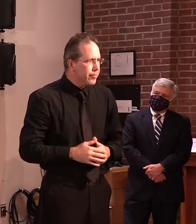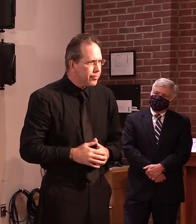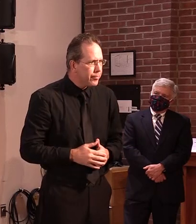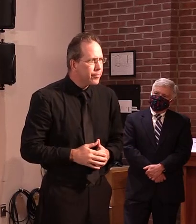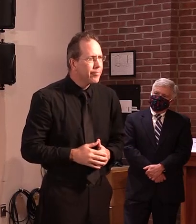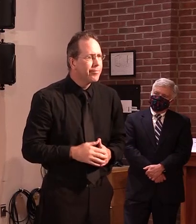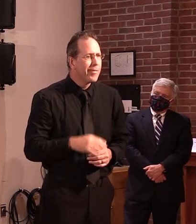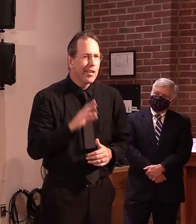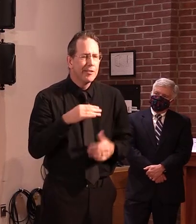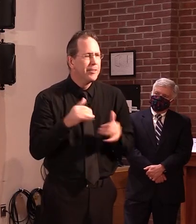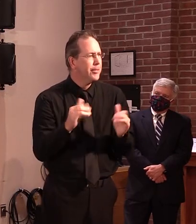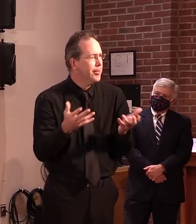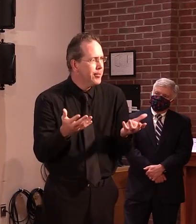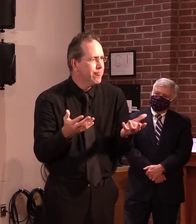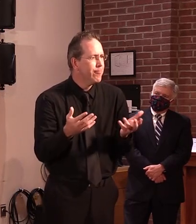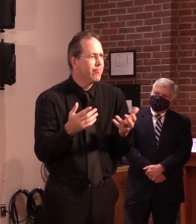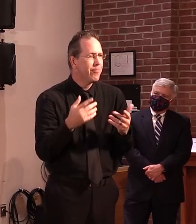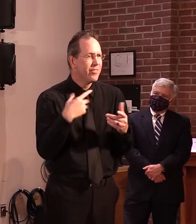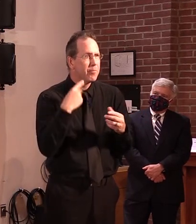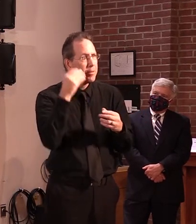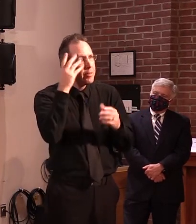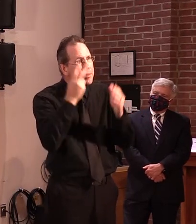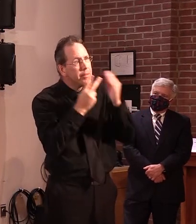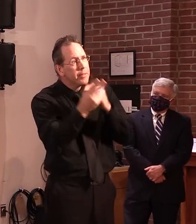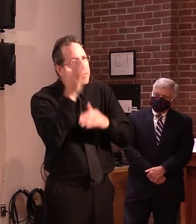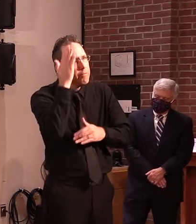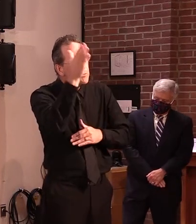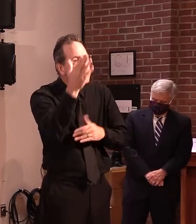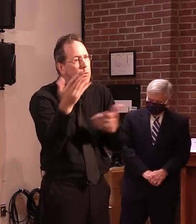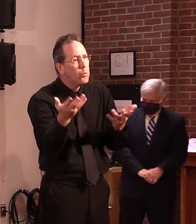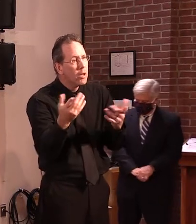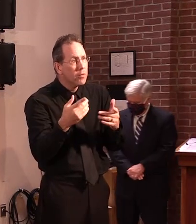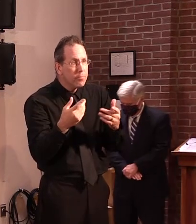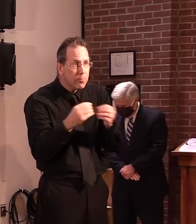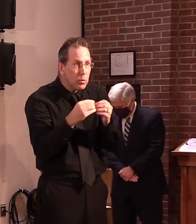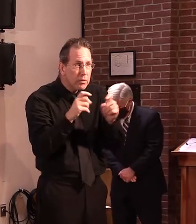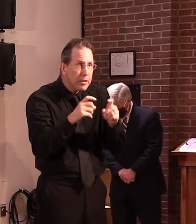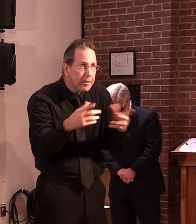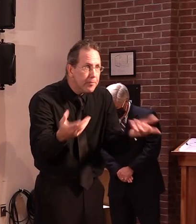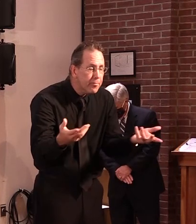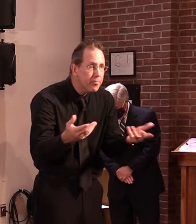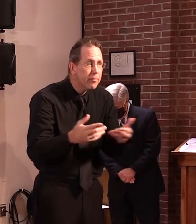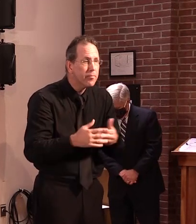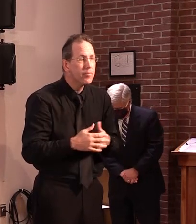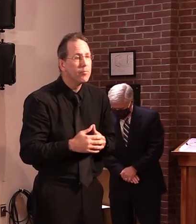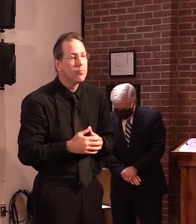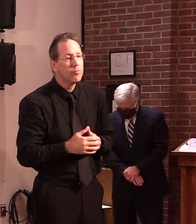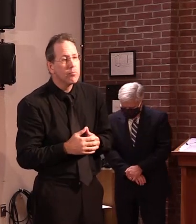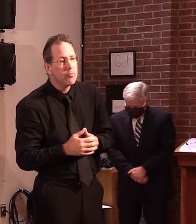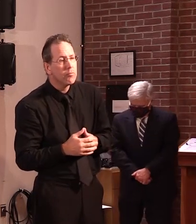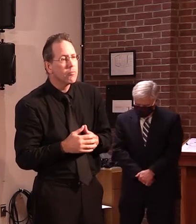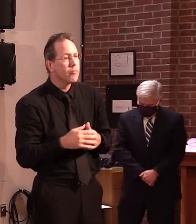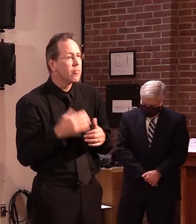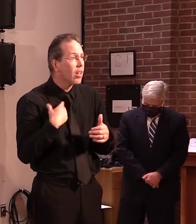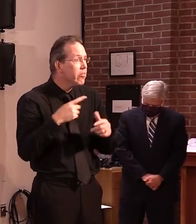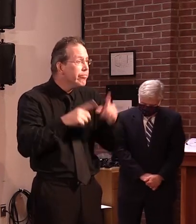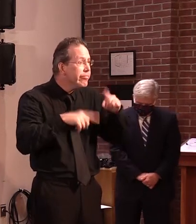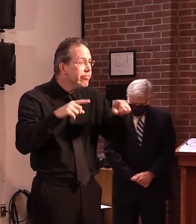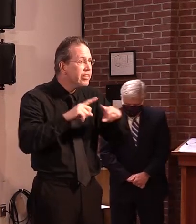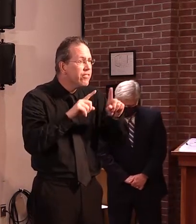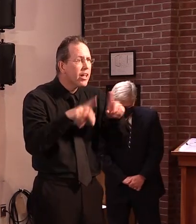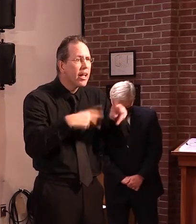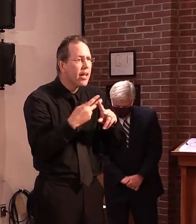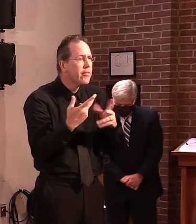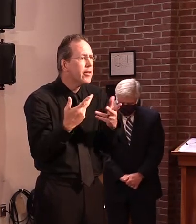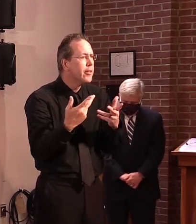to be thinking proactively like we have regarding having a diverse set of test platforms